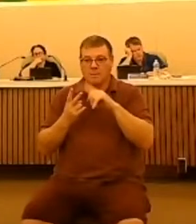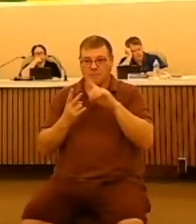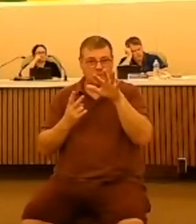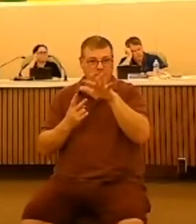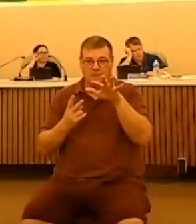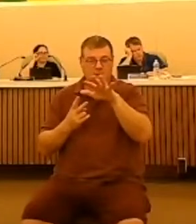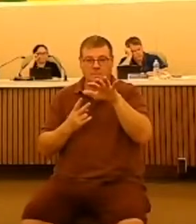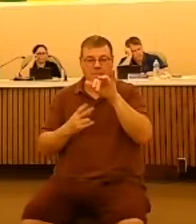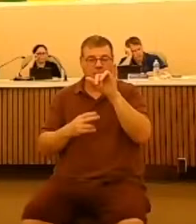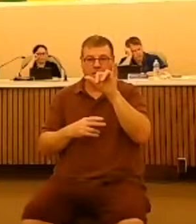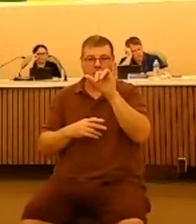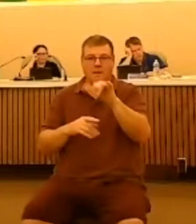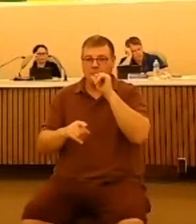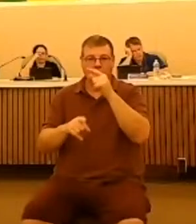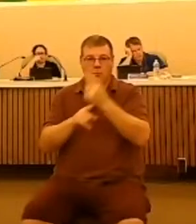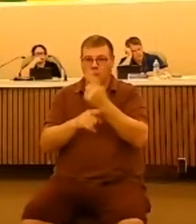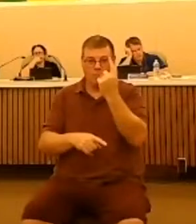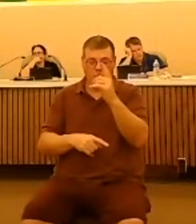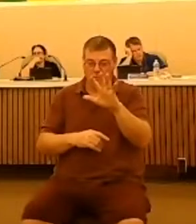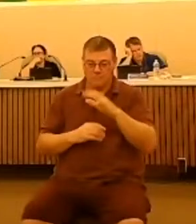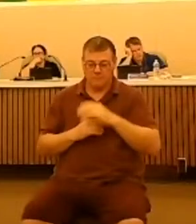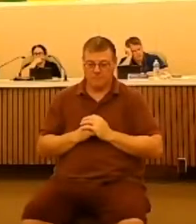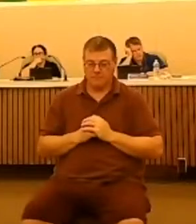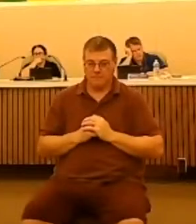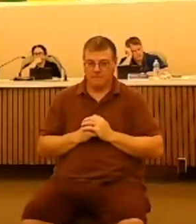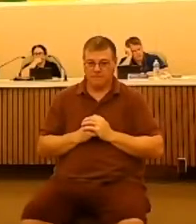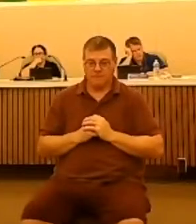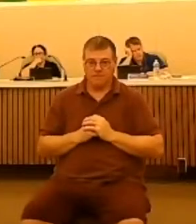That's not the right one. It's